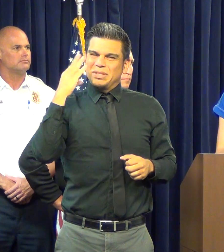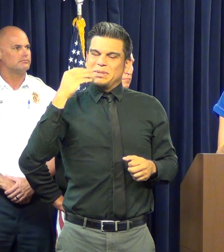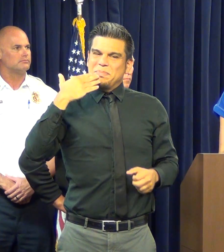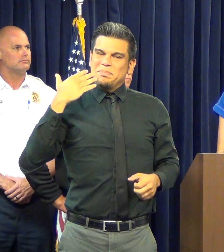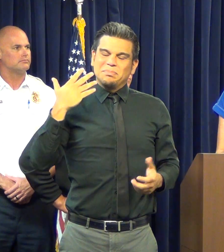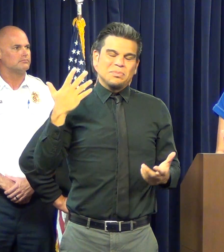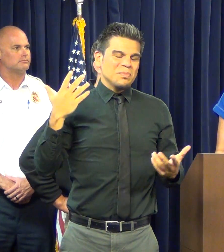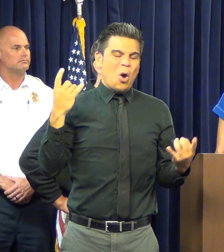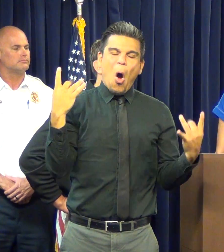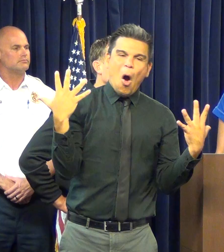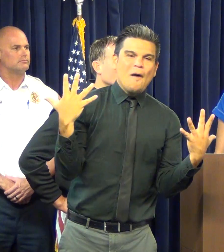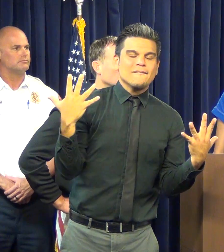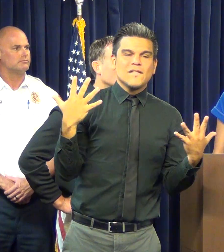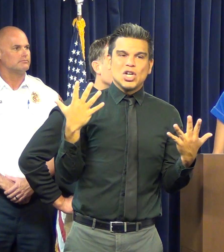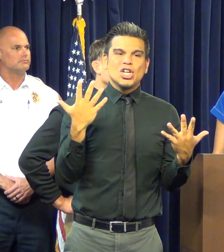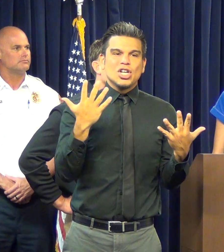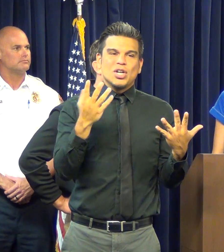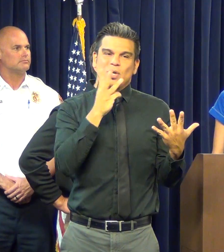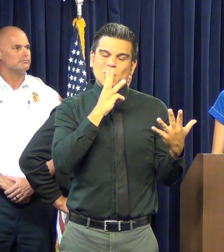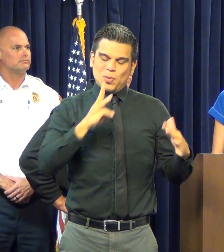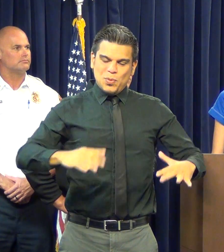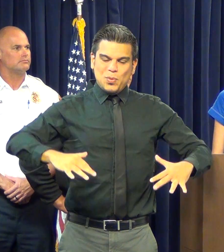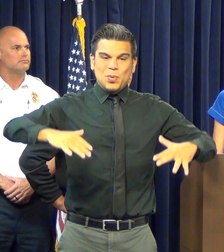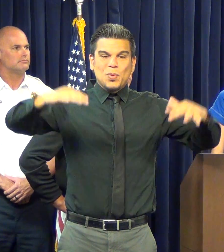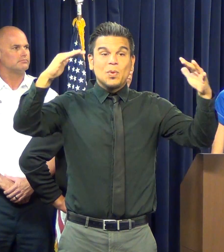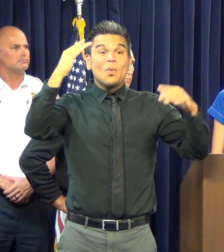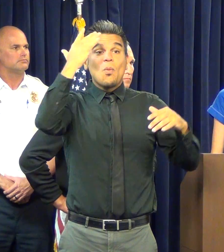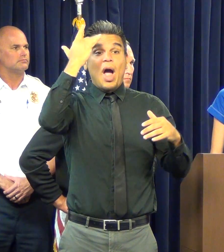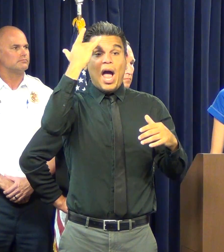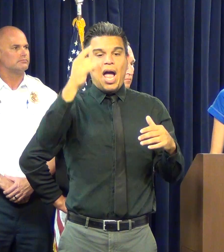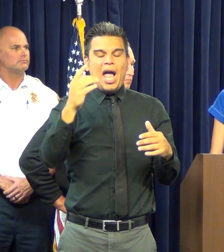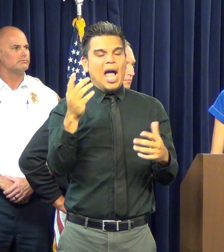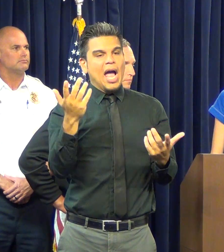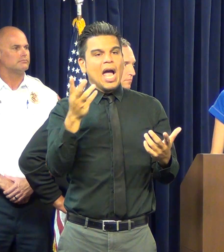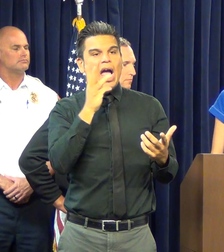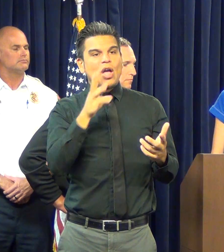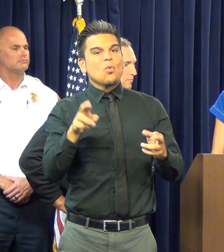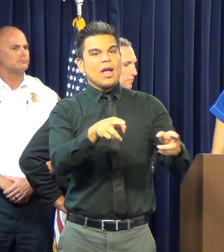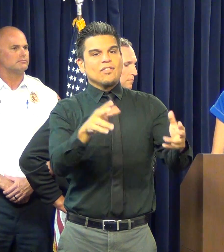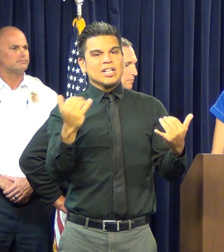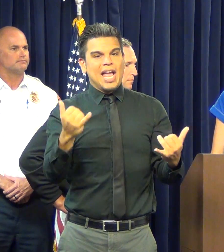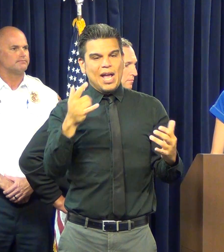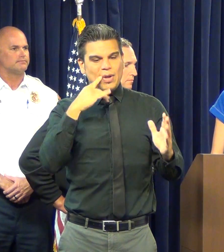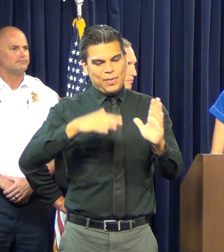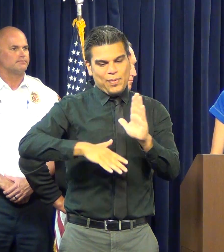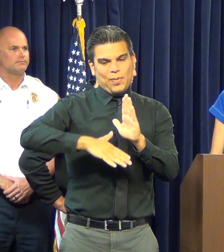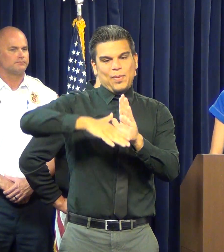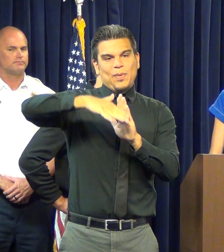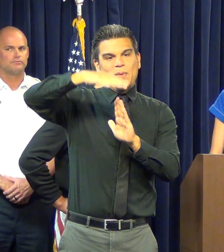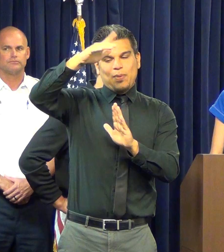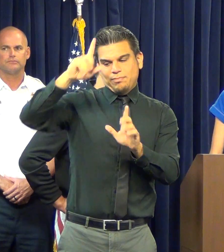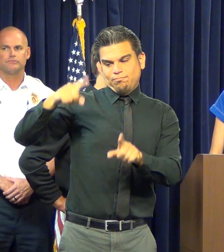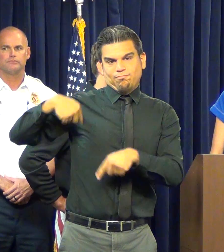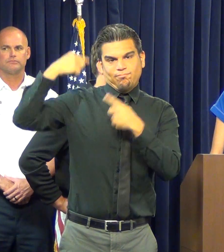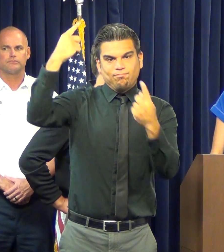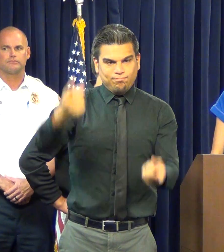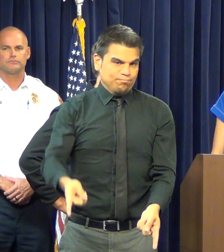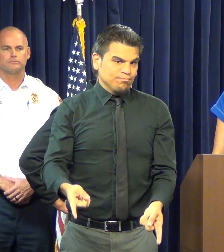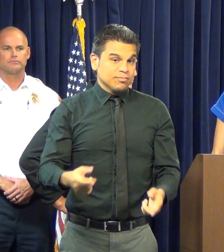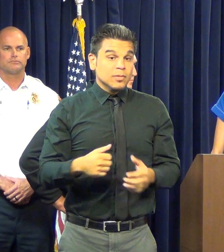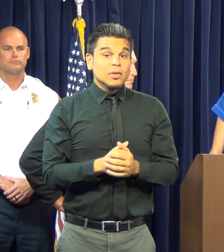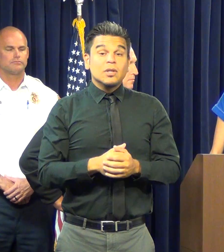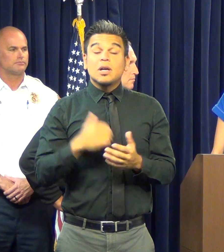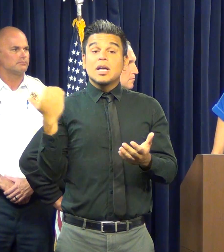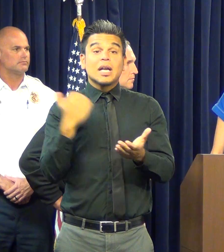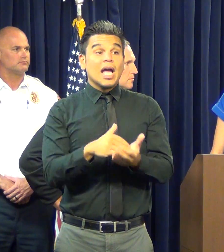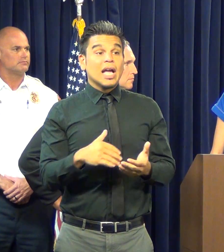just due to the amount of water that we've had accumulate within the St. Johns Basin leading up to Hurricane Matthew. Again, we don't want to